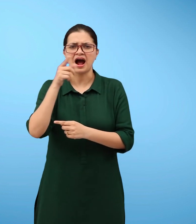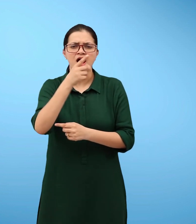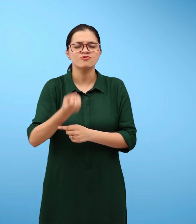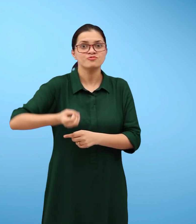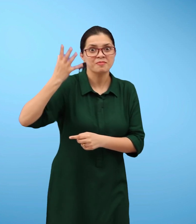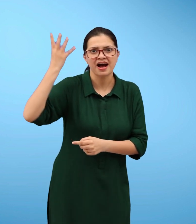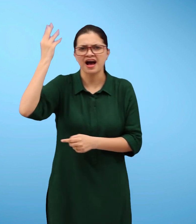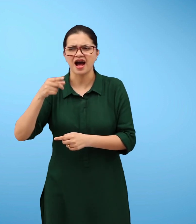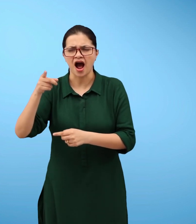axis.